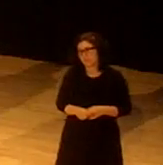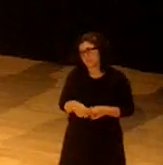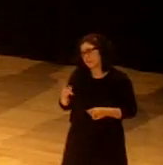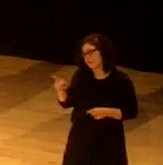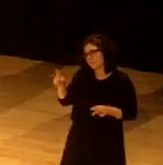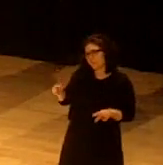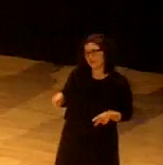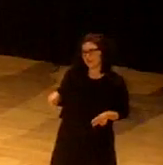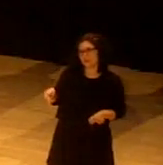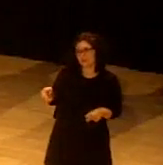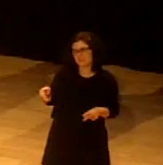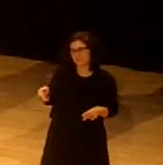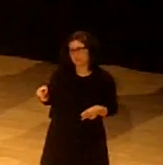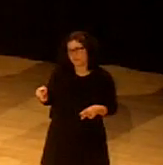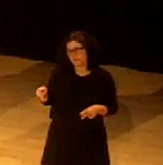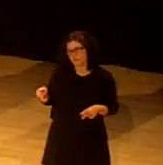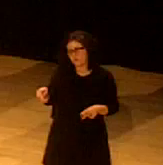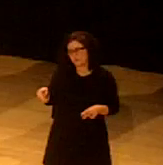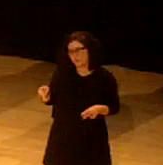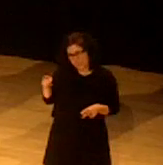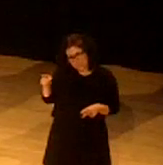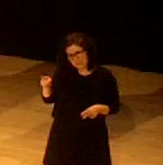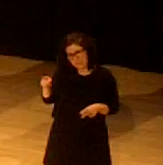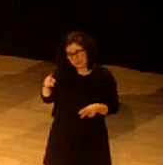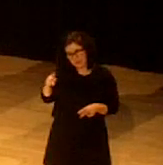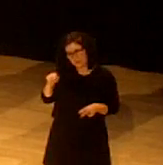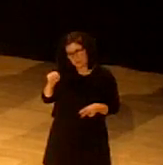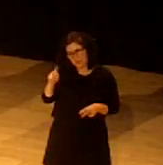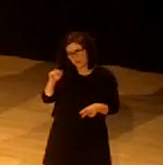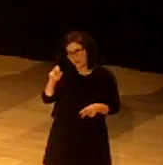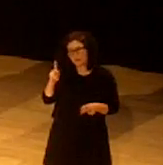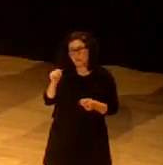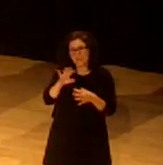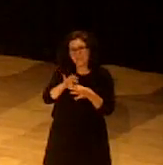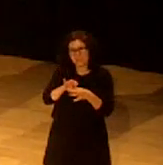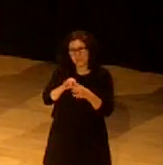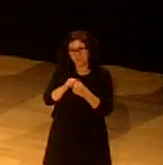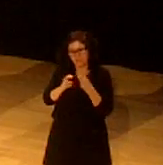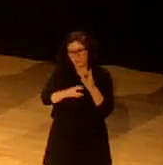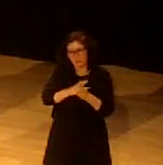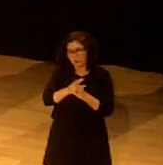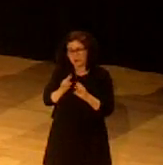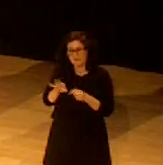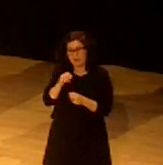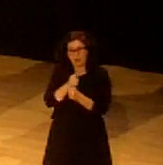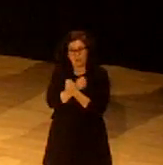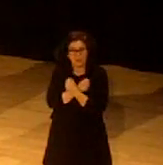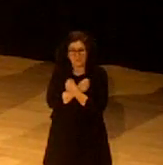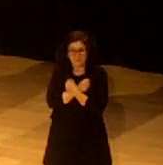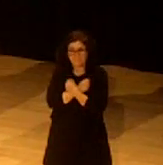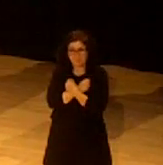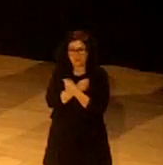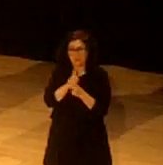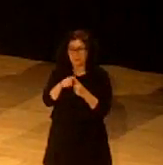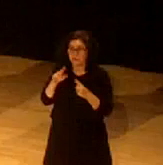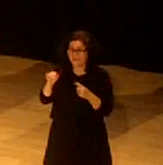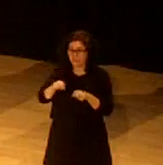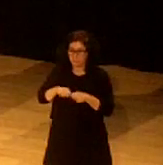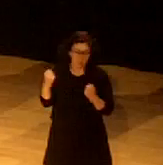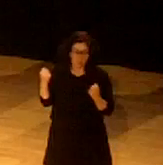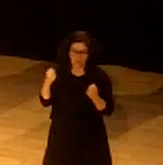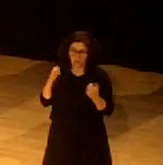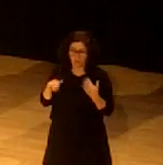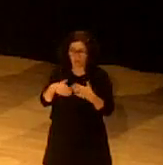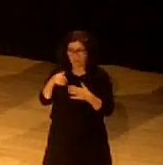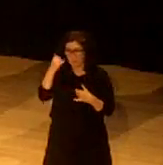to connect with the world, and the idea that he found love for a moment, and this broke all of these ideas